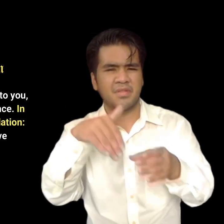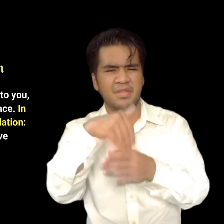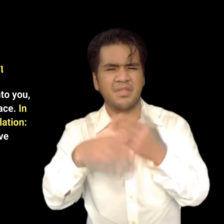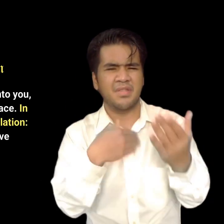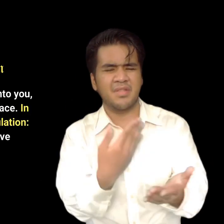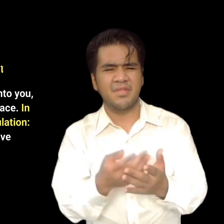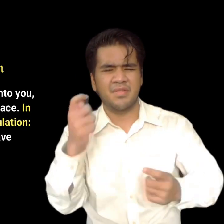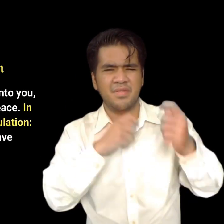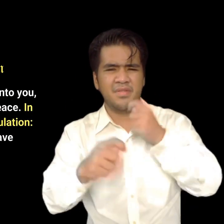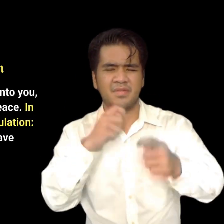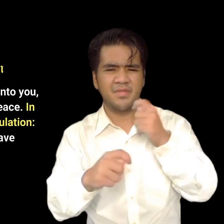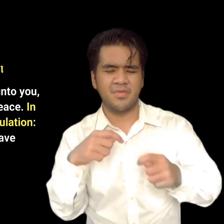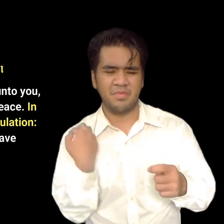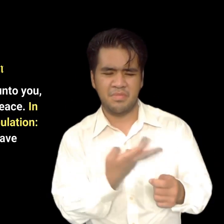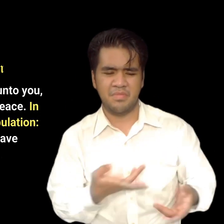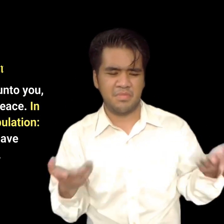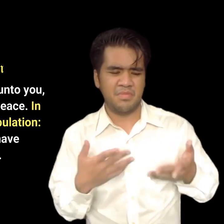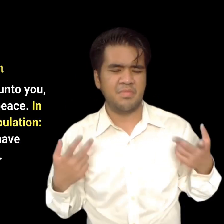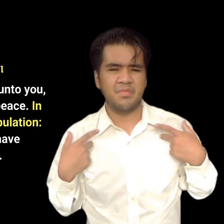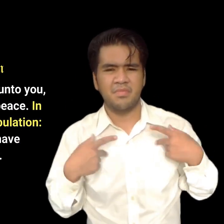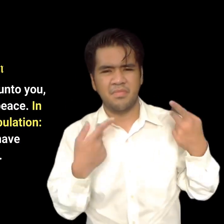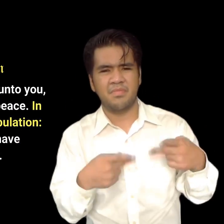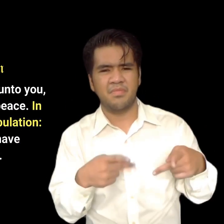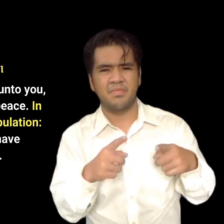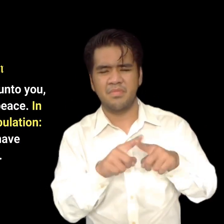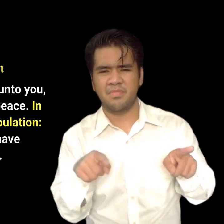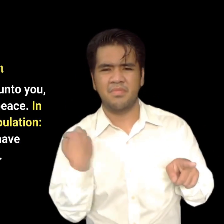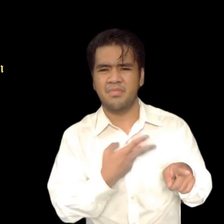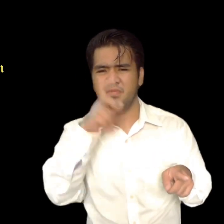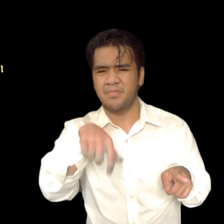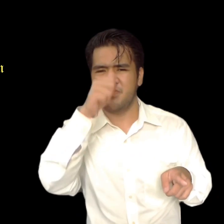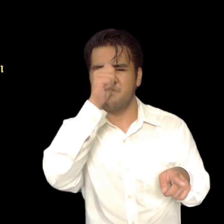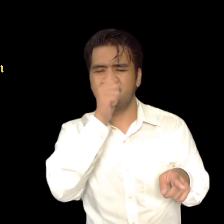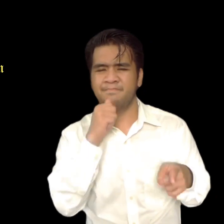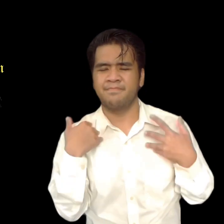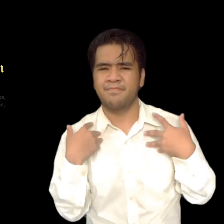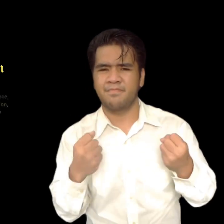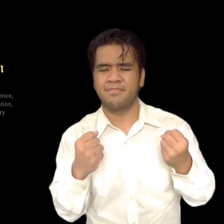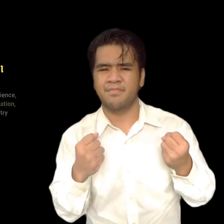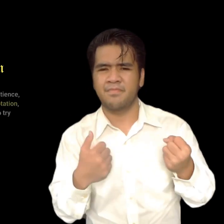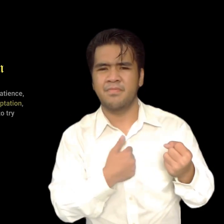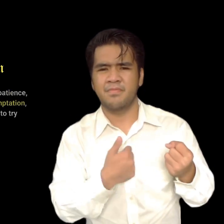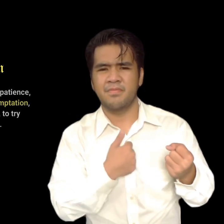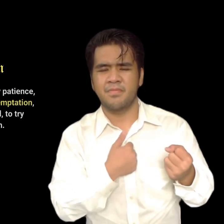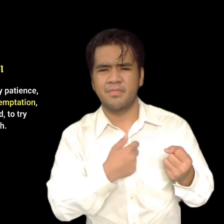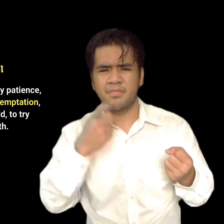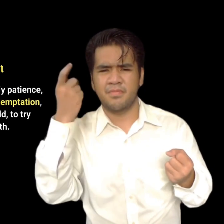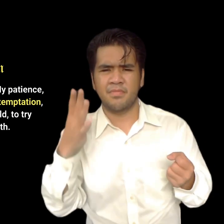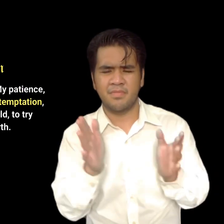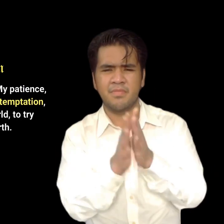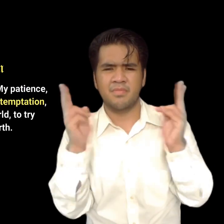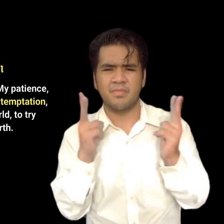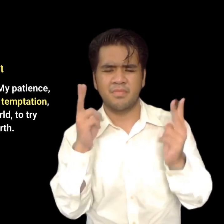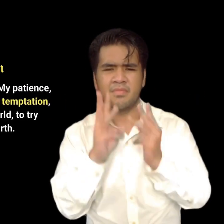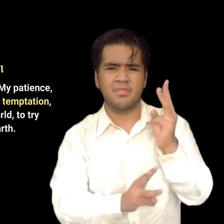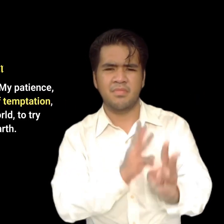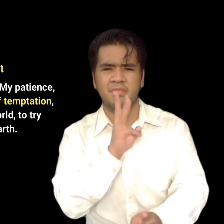be of good cheer, our Lord Jesus Christ has overcome the world. And if we keep the word of his patience, he will also keep us from the hour of